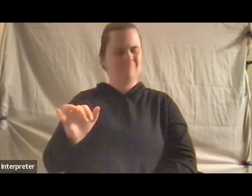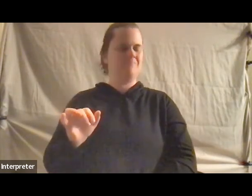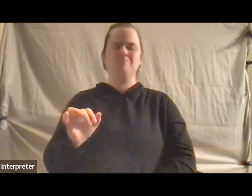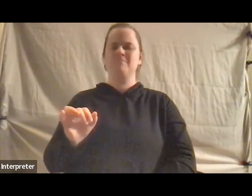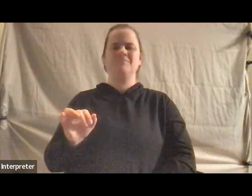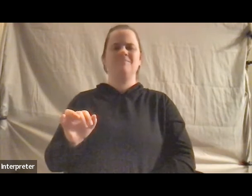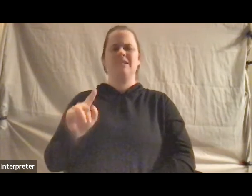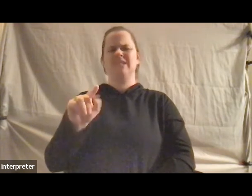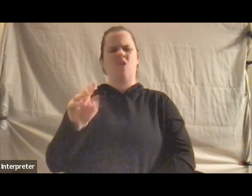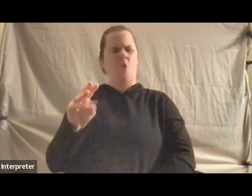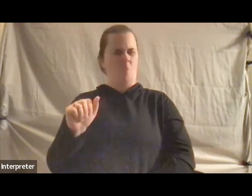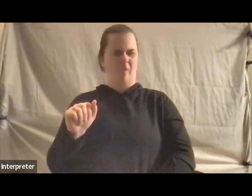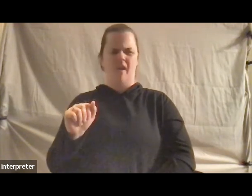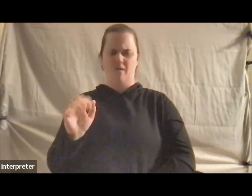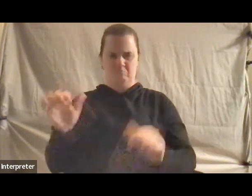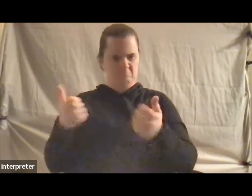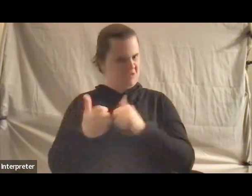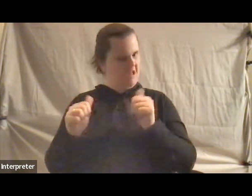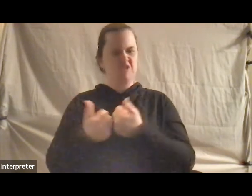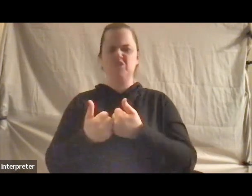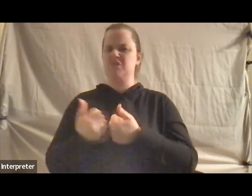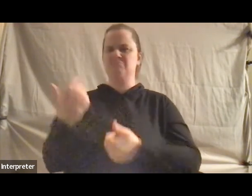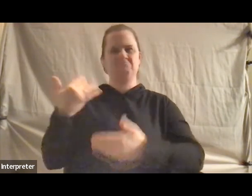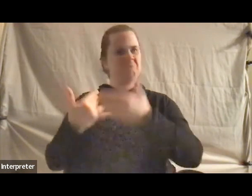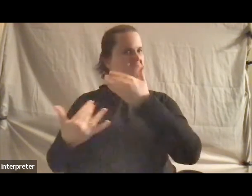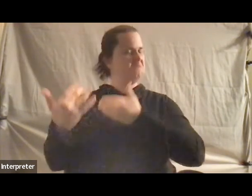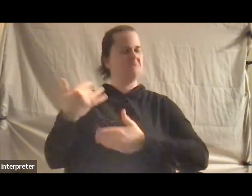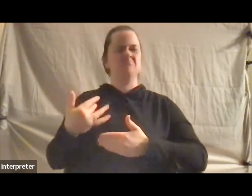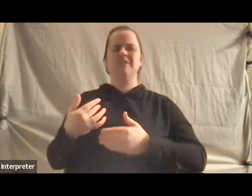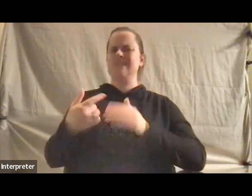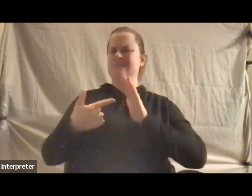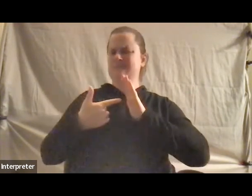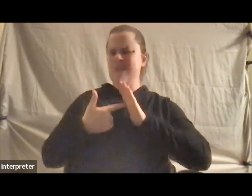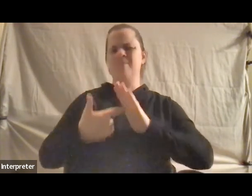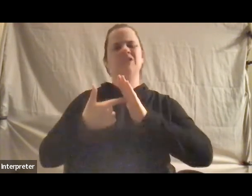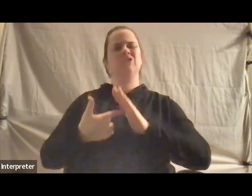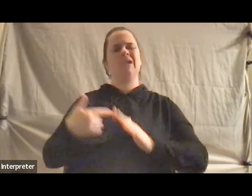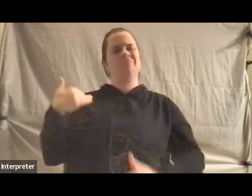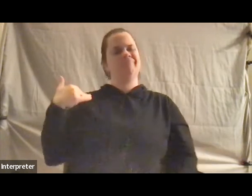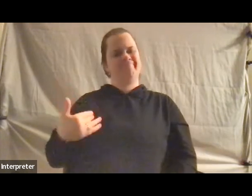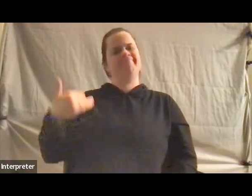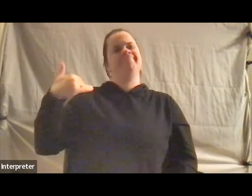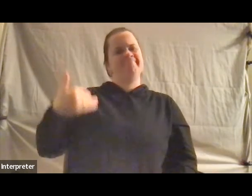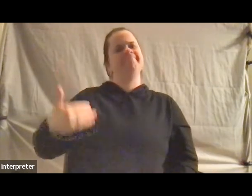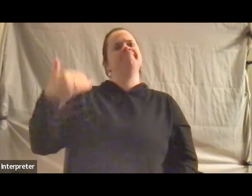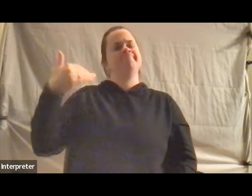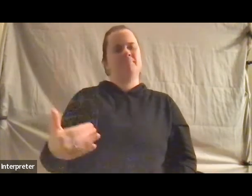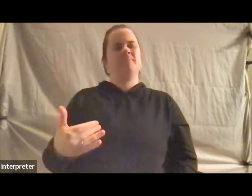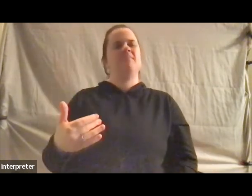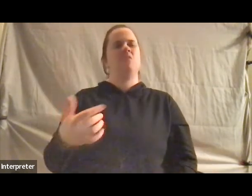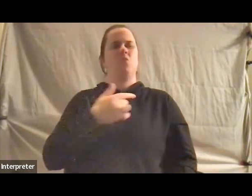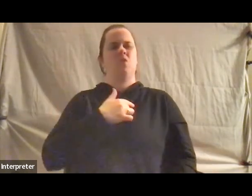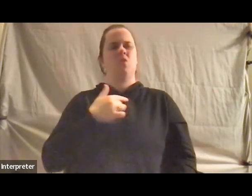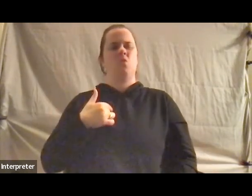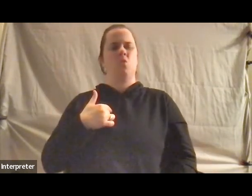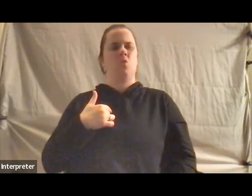to challenges. In fact, we have demonstrated time and time again that when we